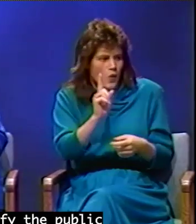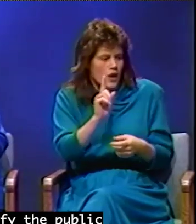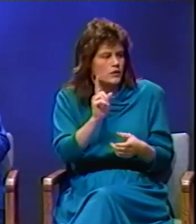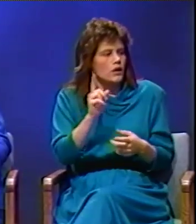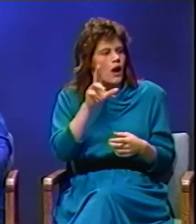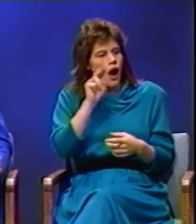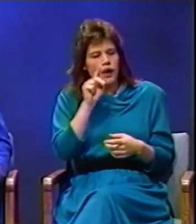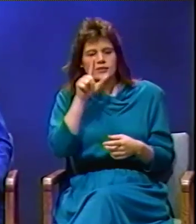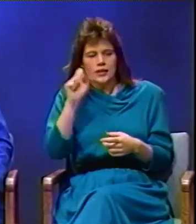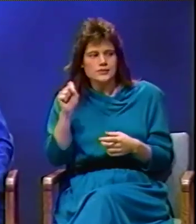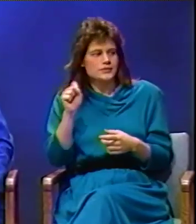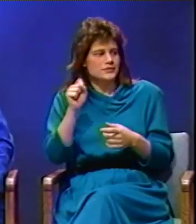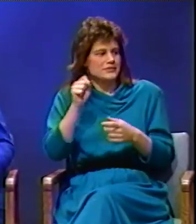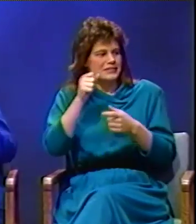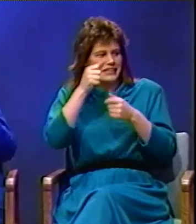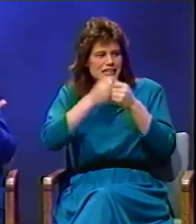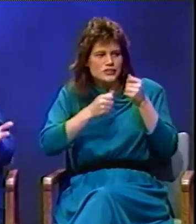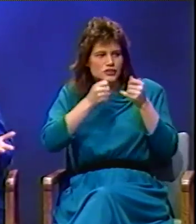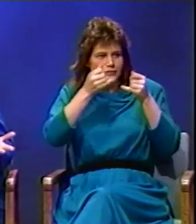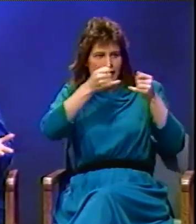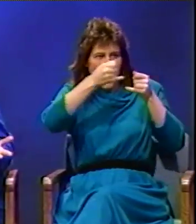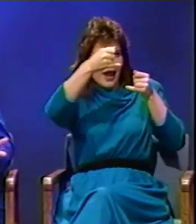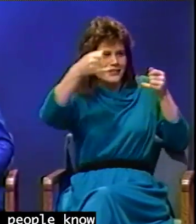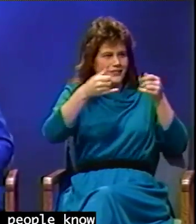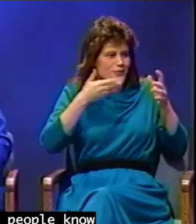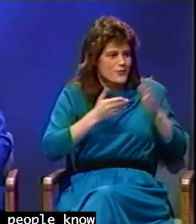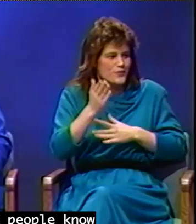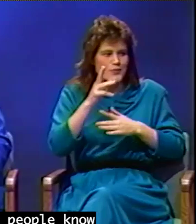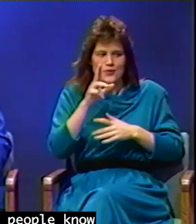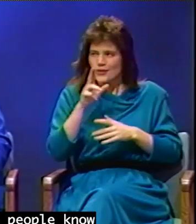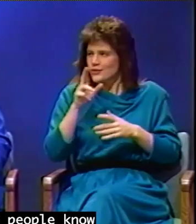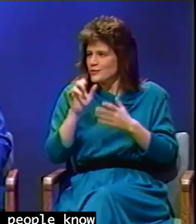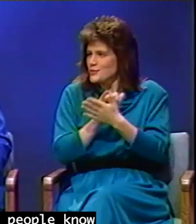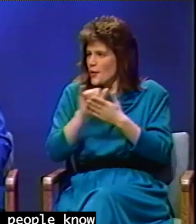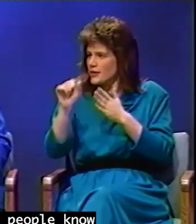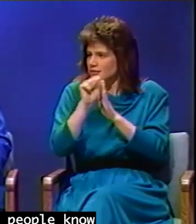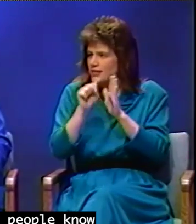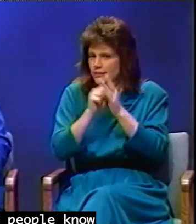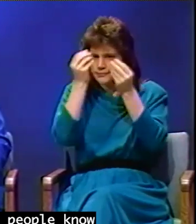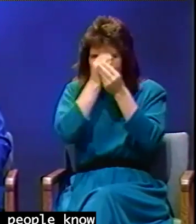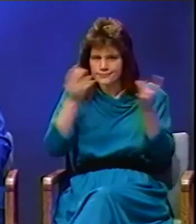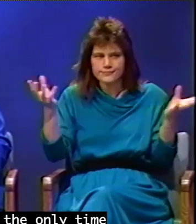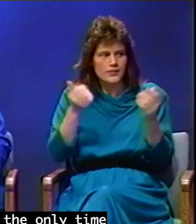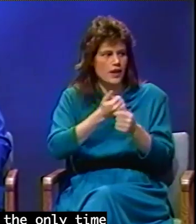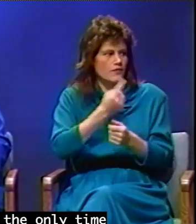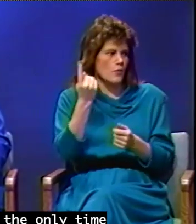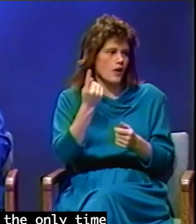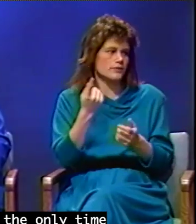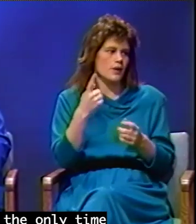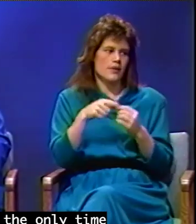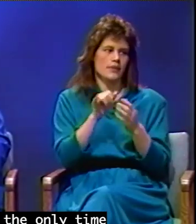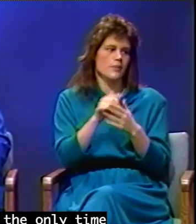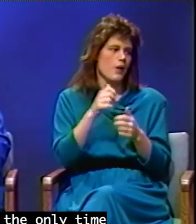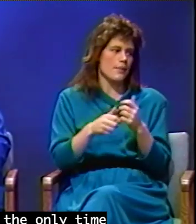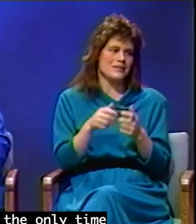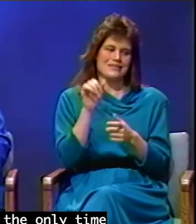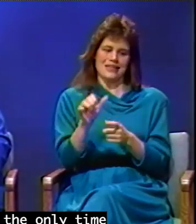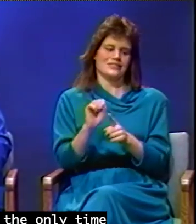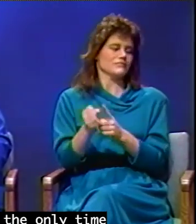every switch throughout New York State to let people know that there was a problem. That is the only time that we